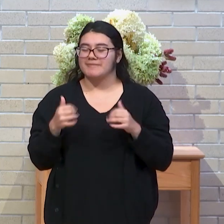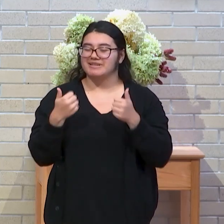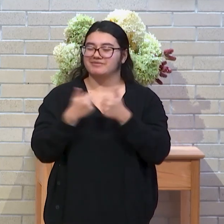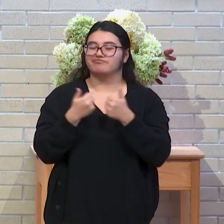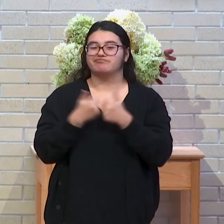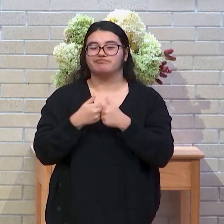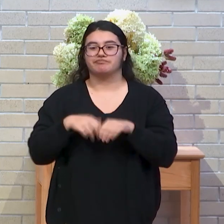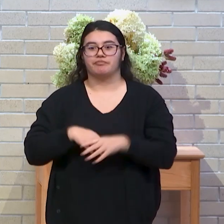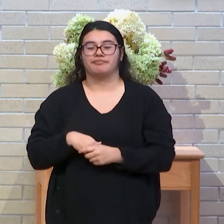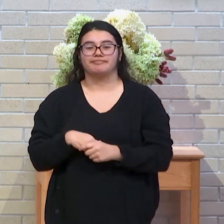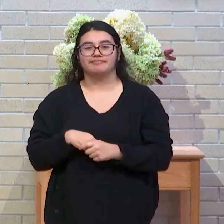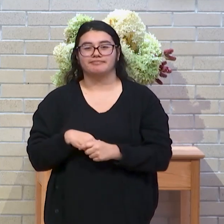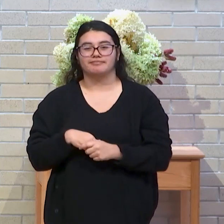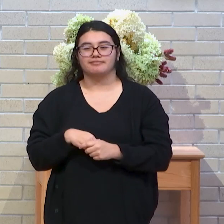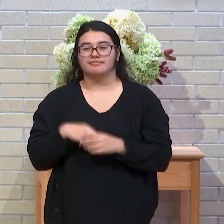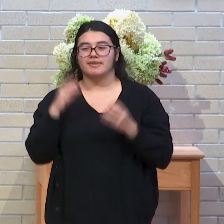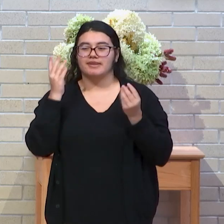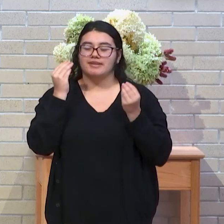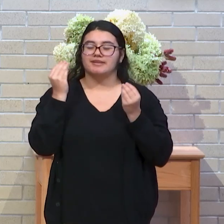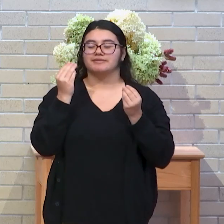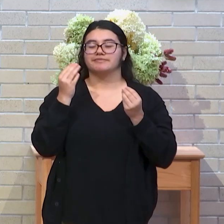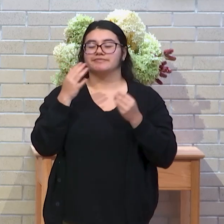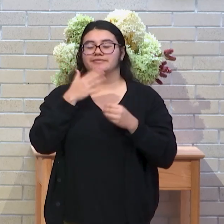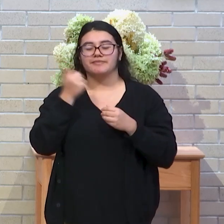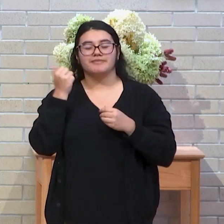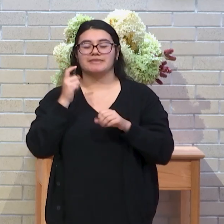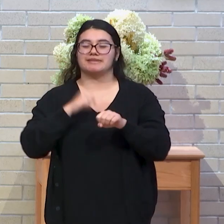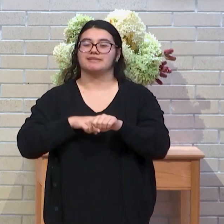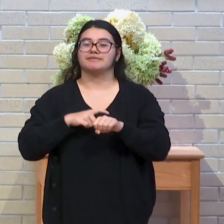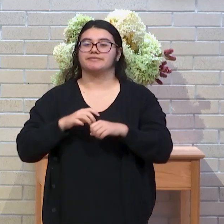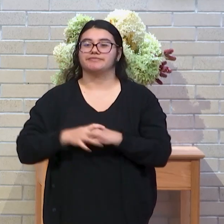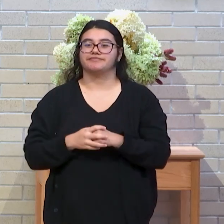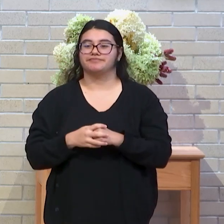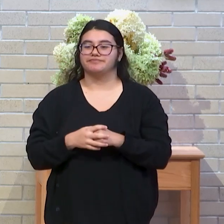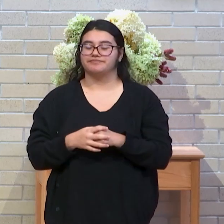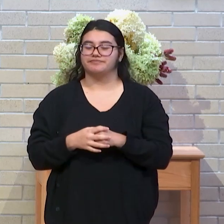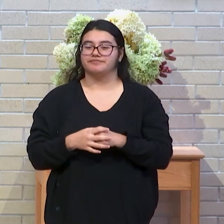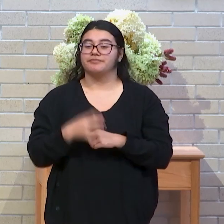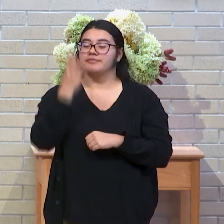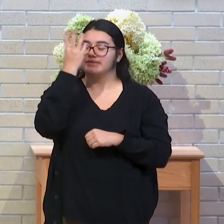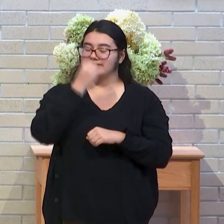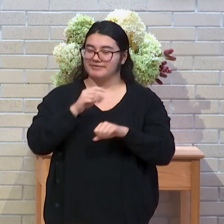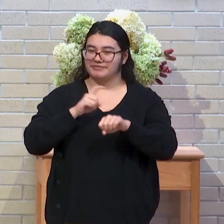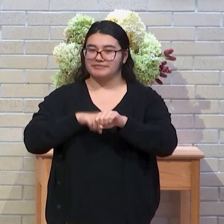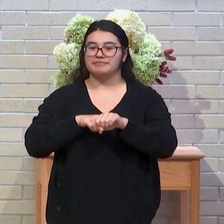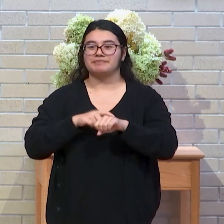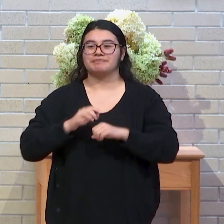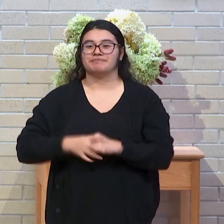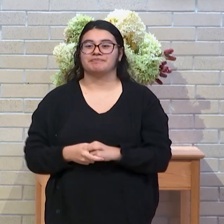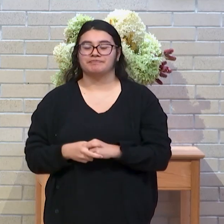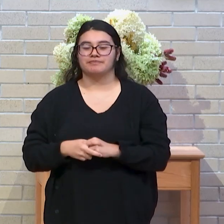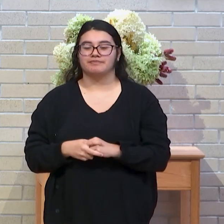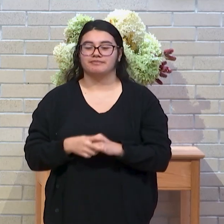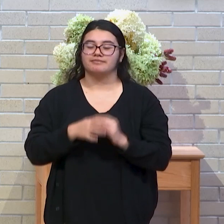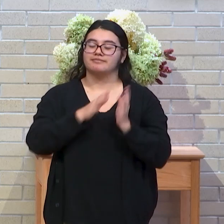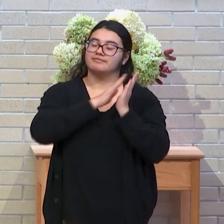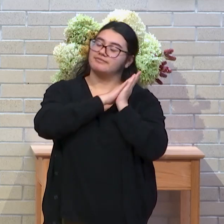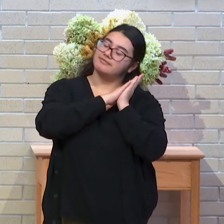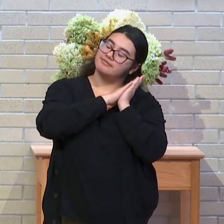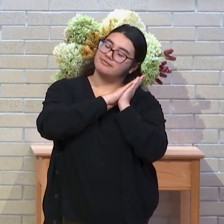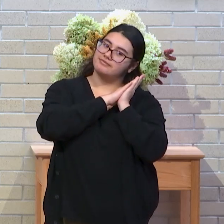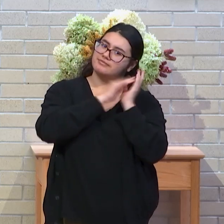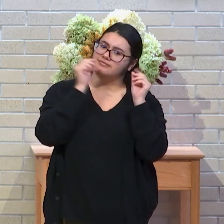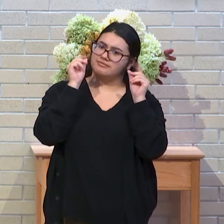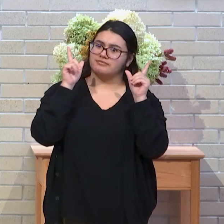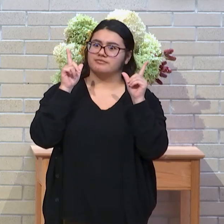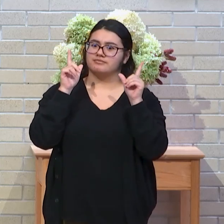various bunks and let the motion of the train rock us to sleep, ready to wake up refreshed and at our destination. Instead, we woke up a few hours later, around 7 in